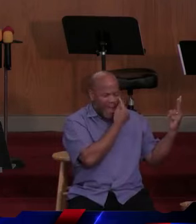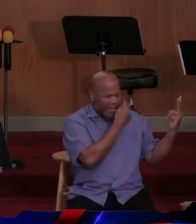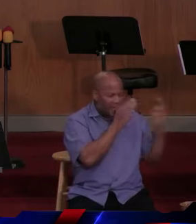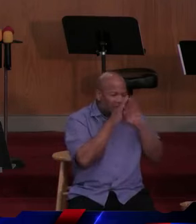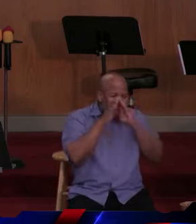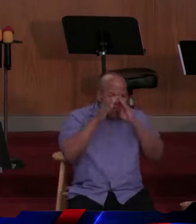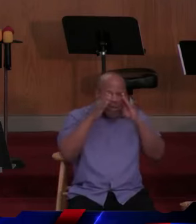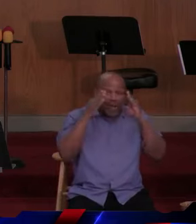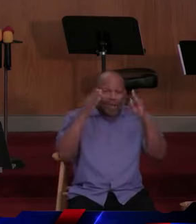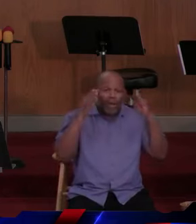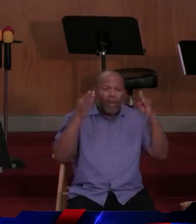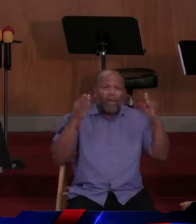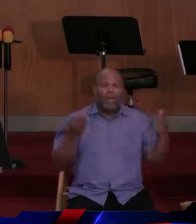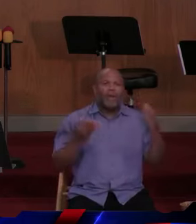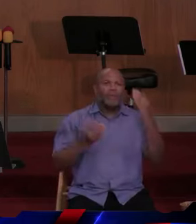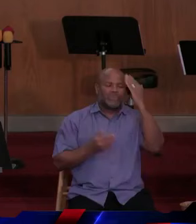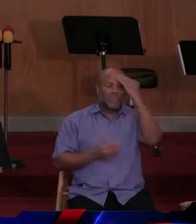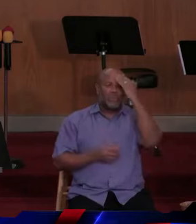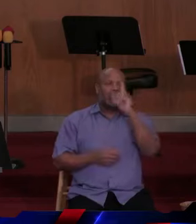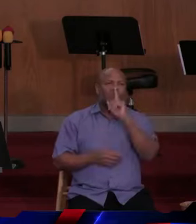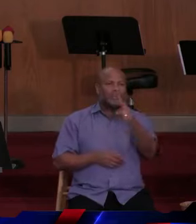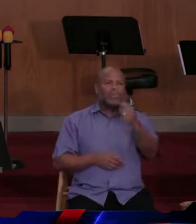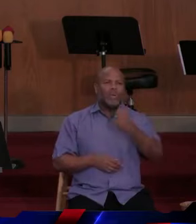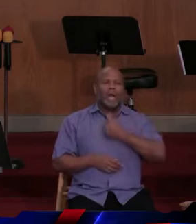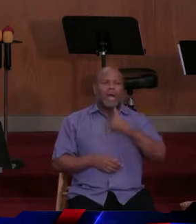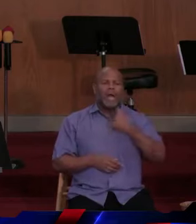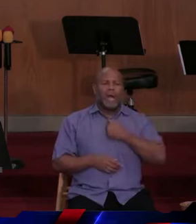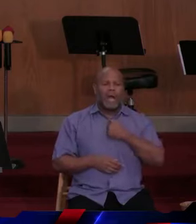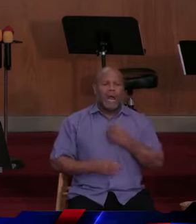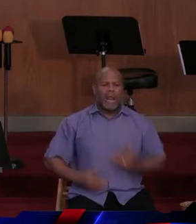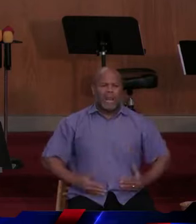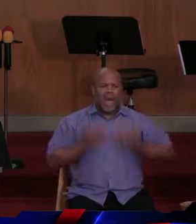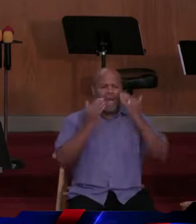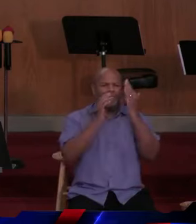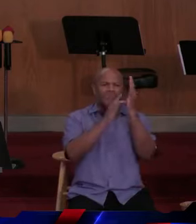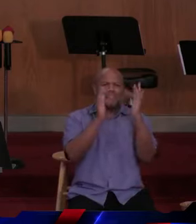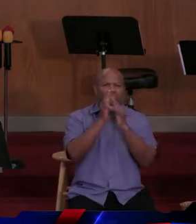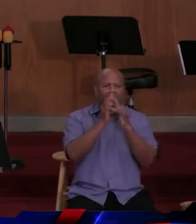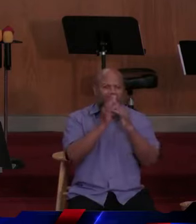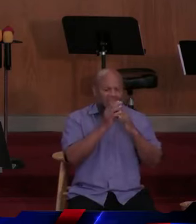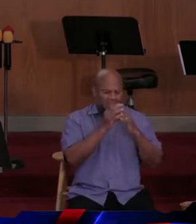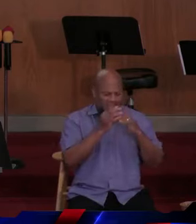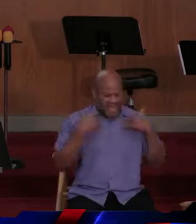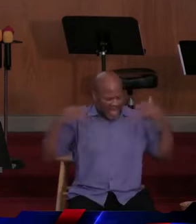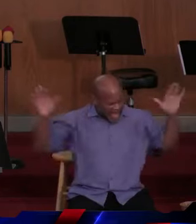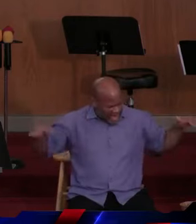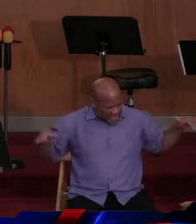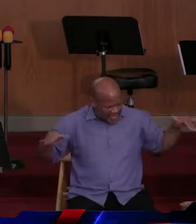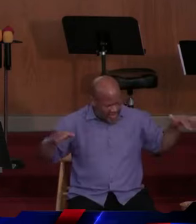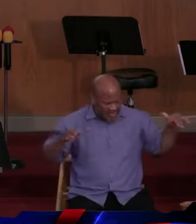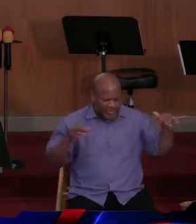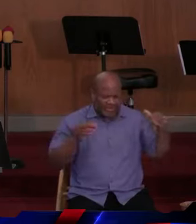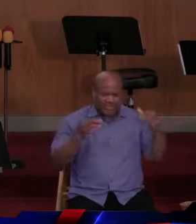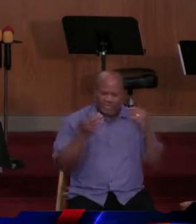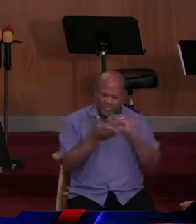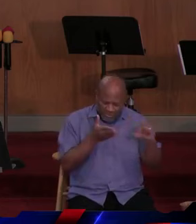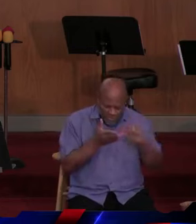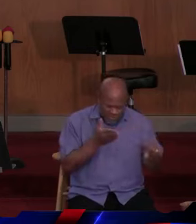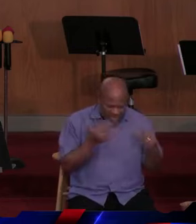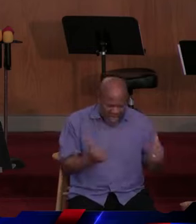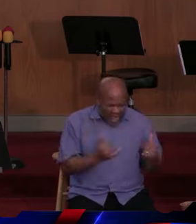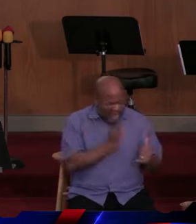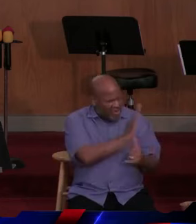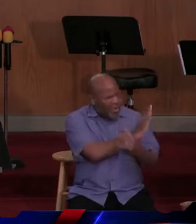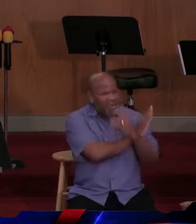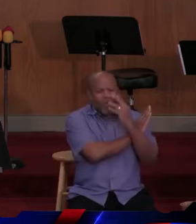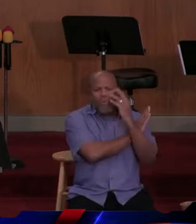Jesus was alive. They had evidence that the tomb was empty. The angels, the witnesses, the scriptures, and now their own